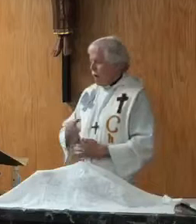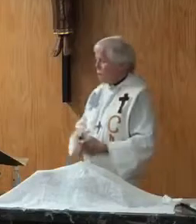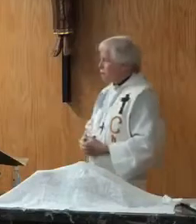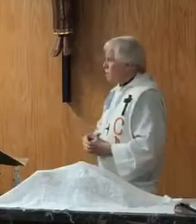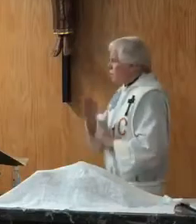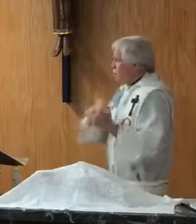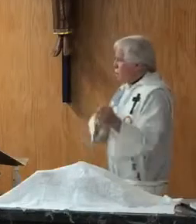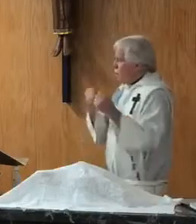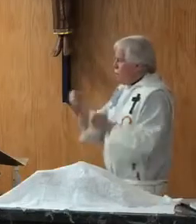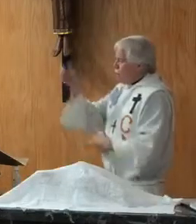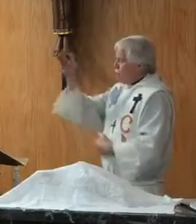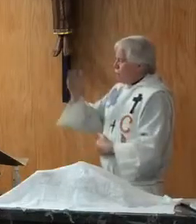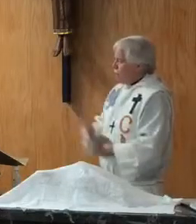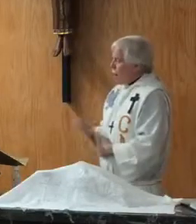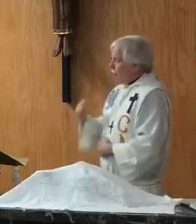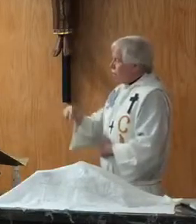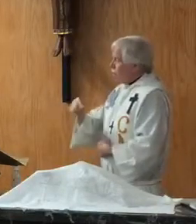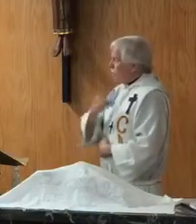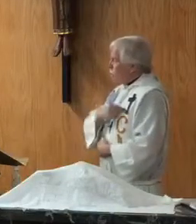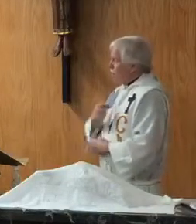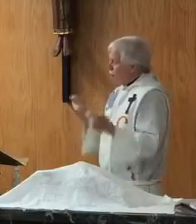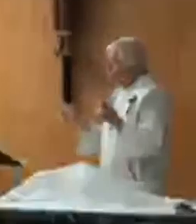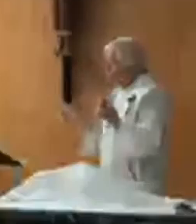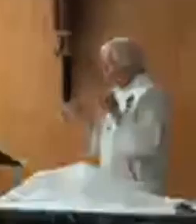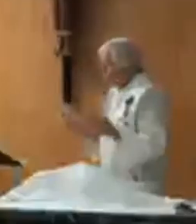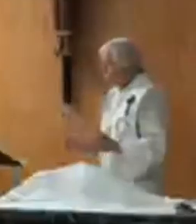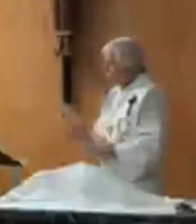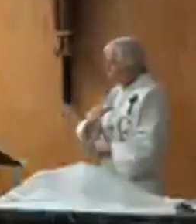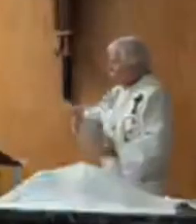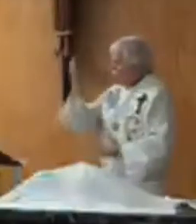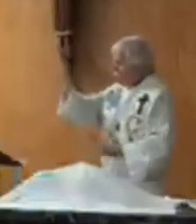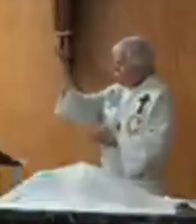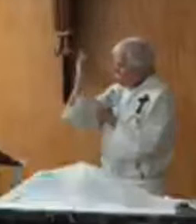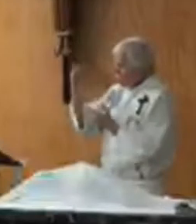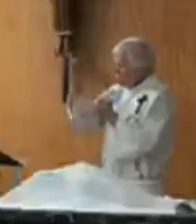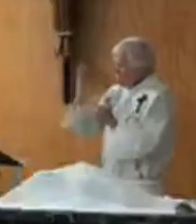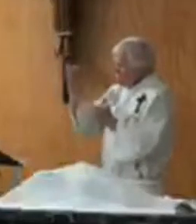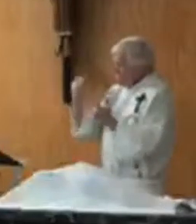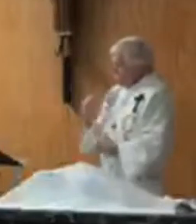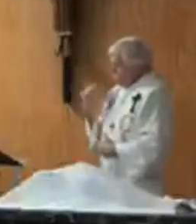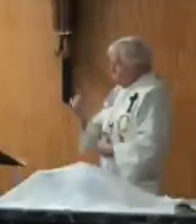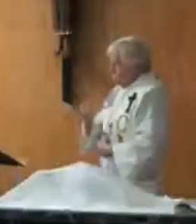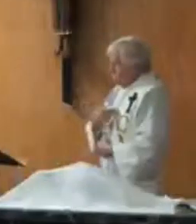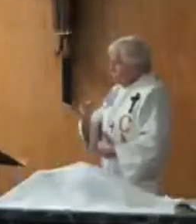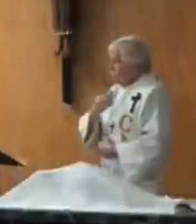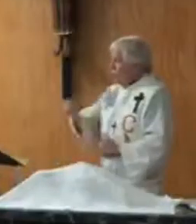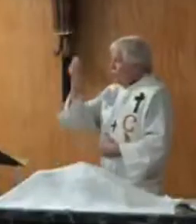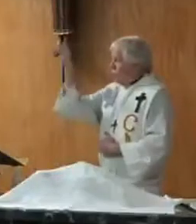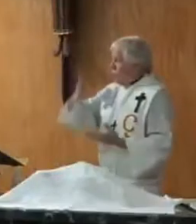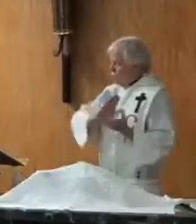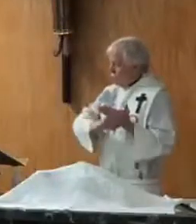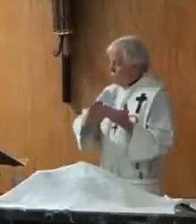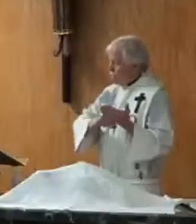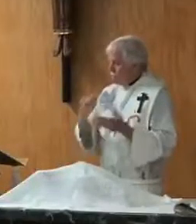free us. Almighty God, we are sinners, and you show mercy on us,